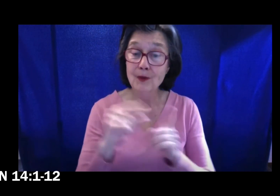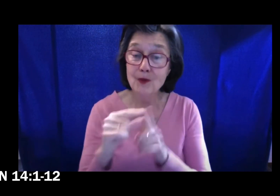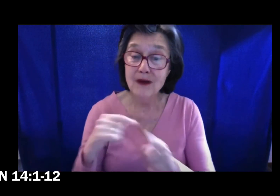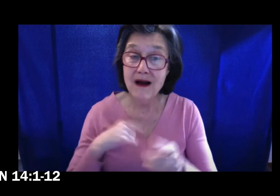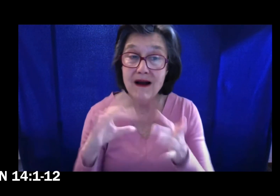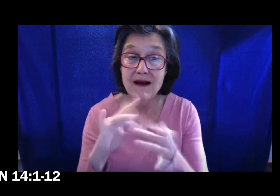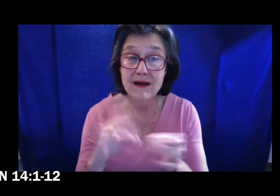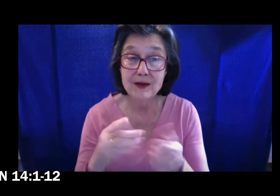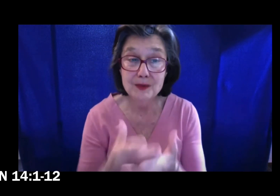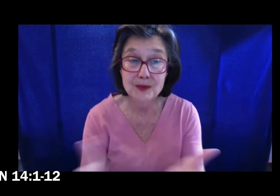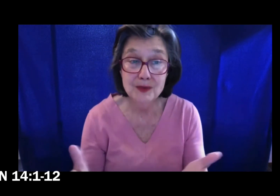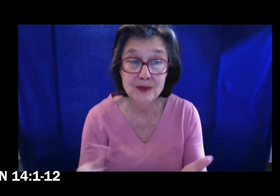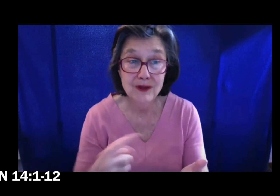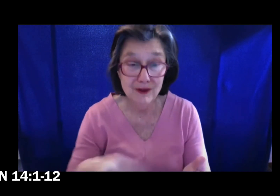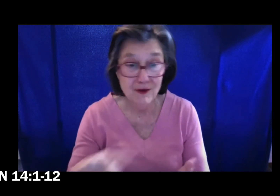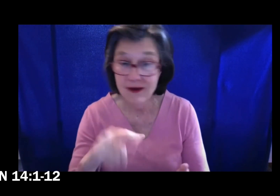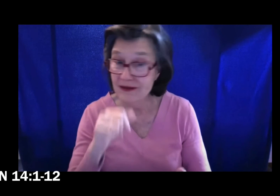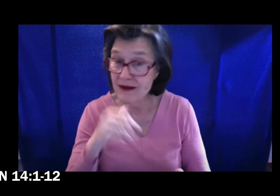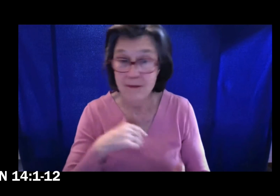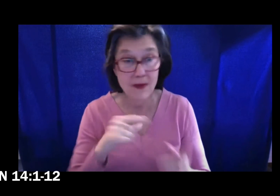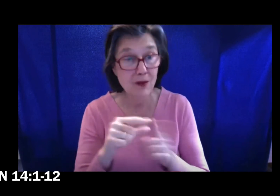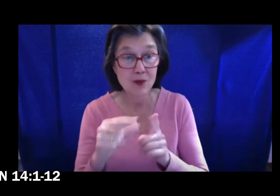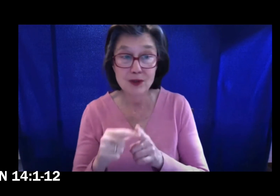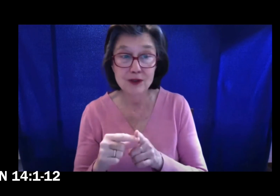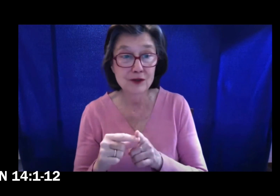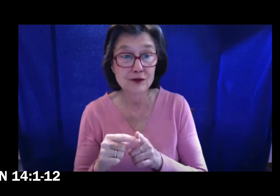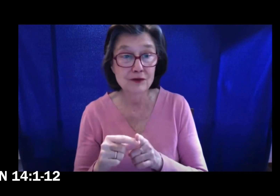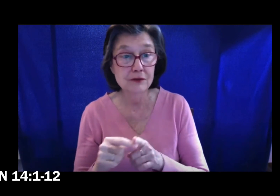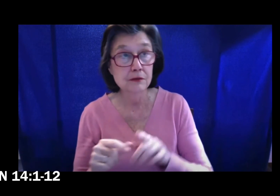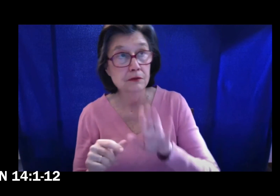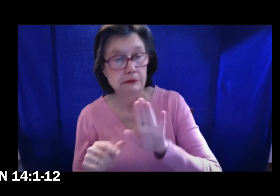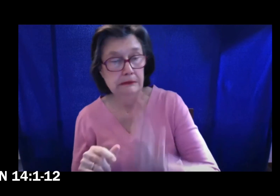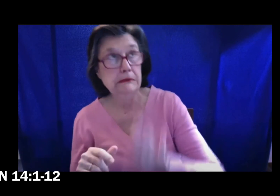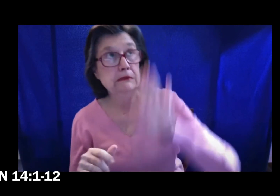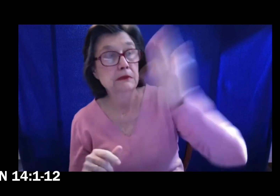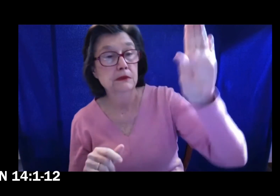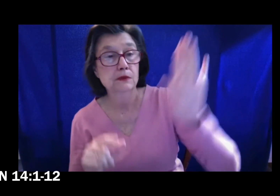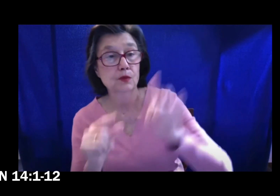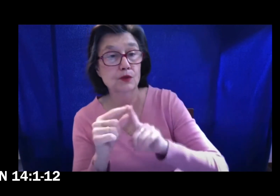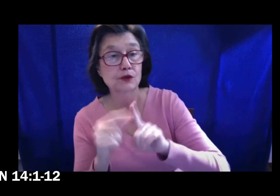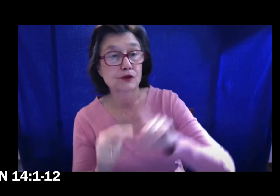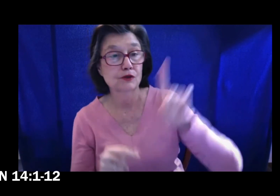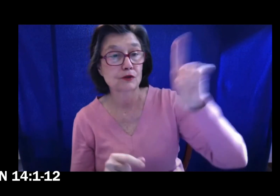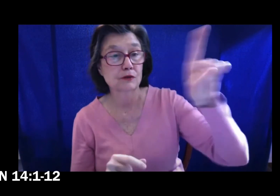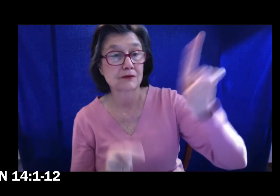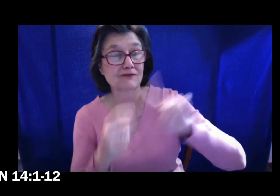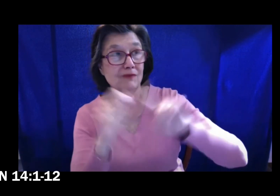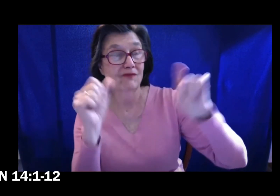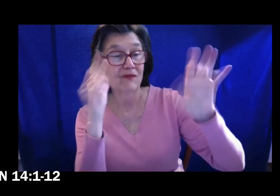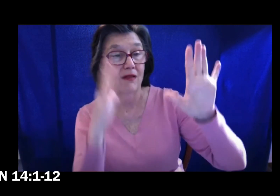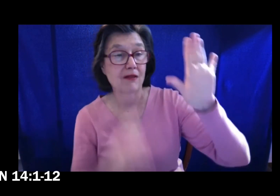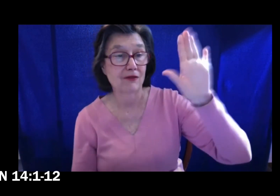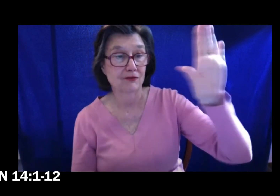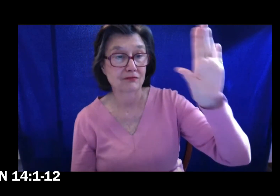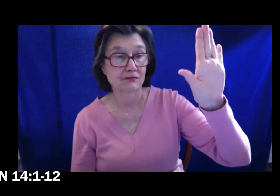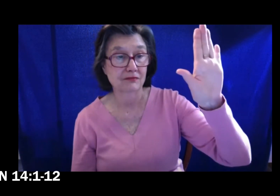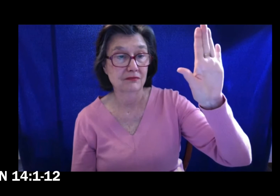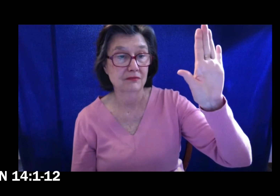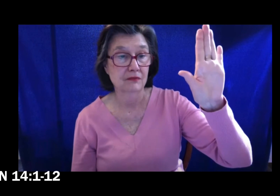The words that I speak to you, I do not speak on my own. The Father who dwells in me is doing his